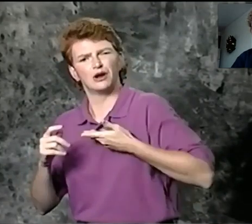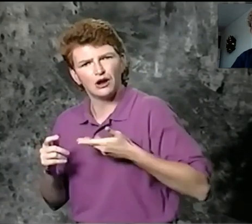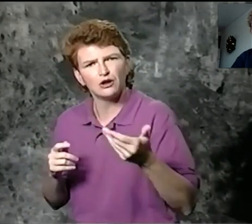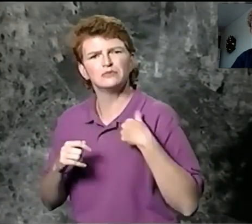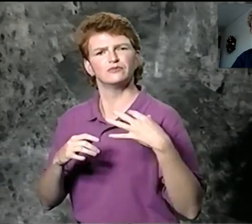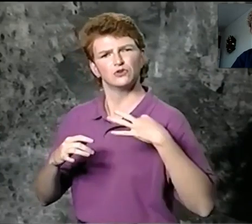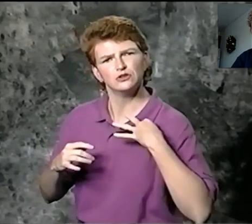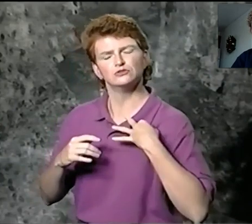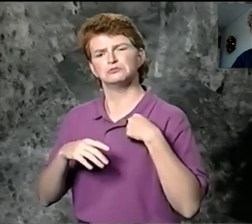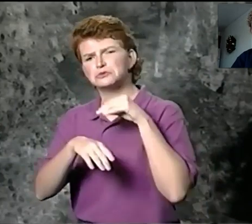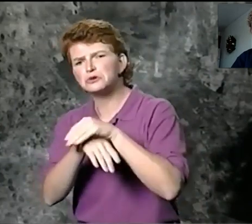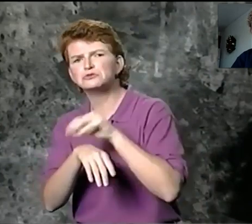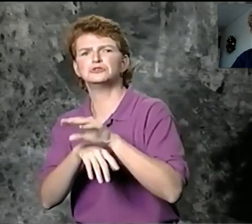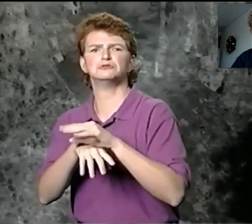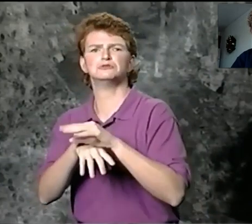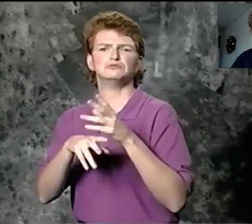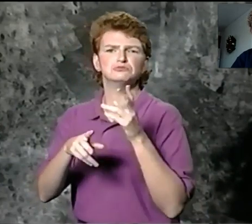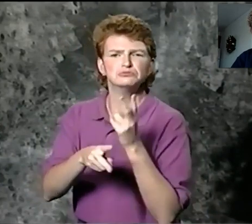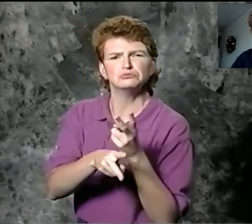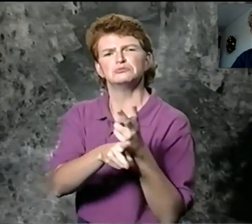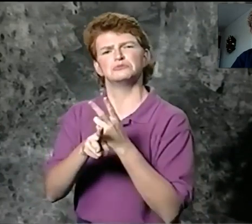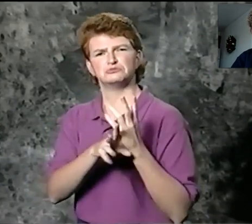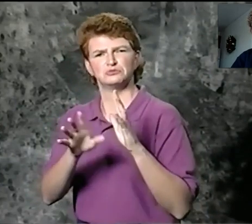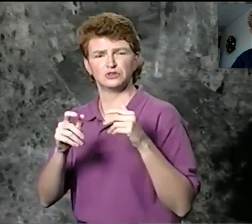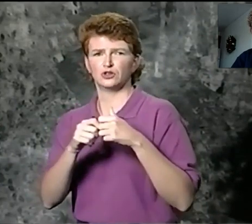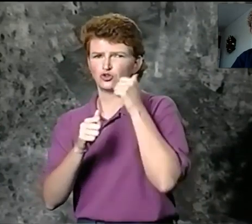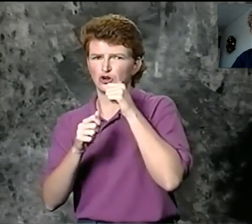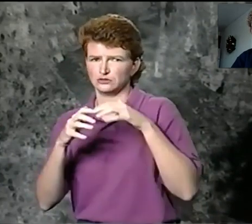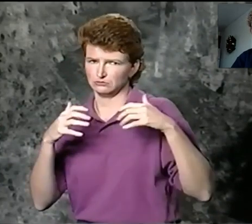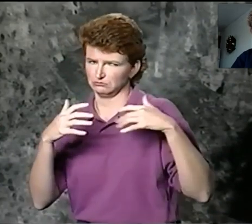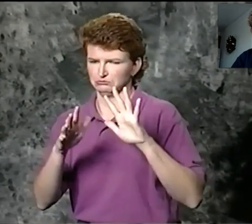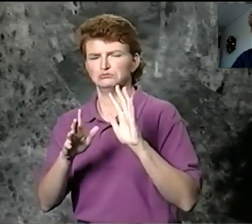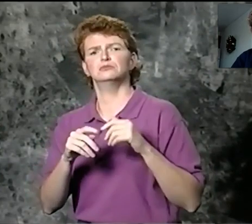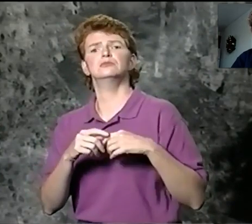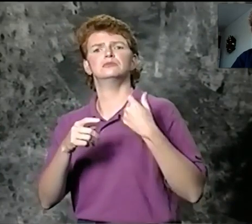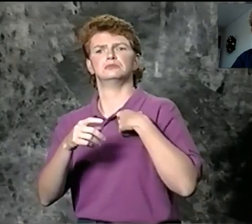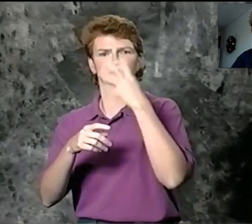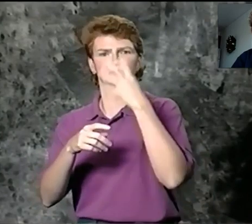You know the camp? You can volunteer, counsel, every day.